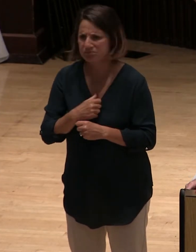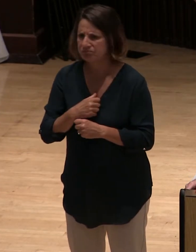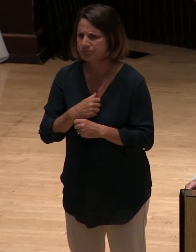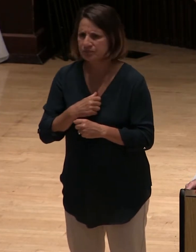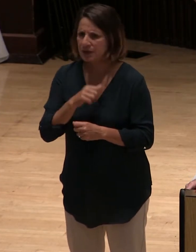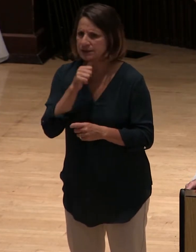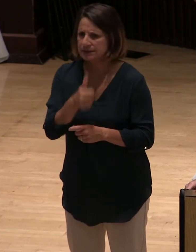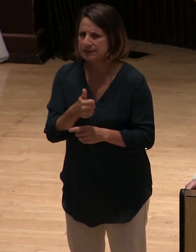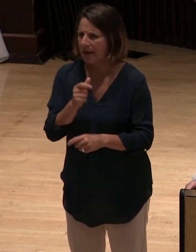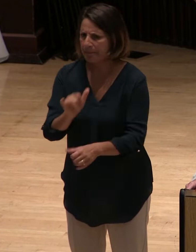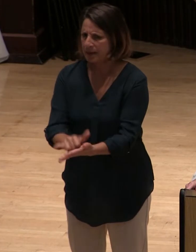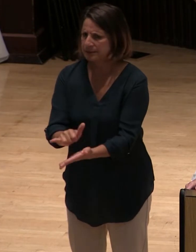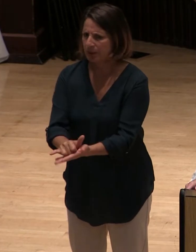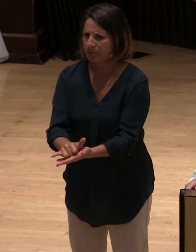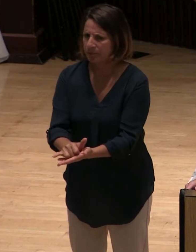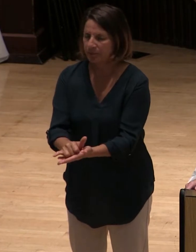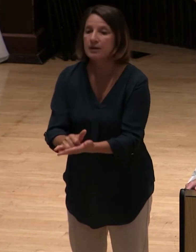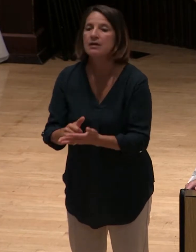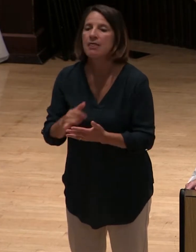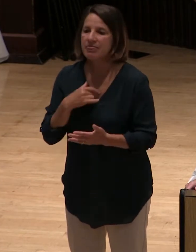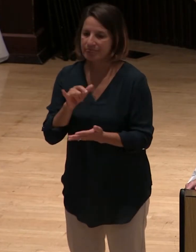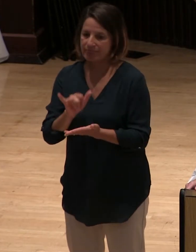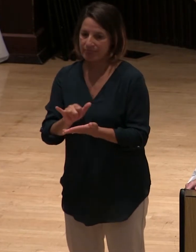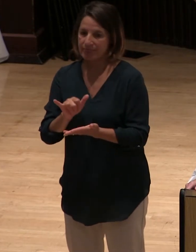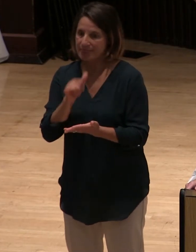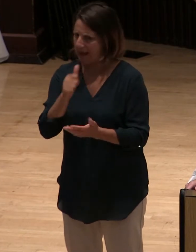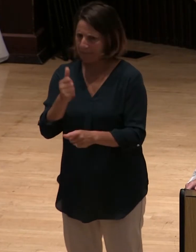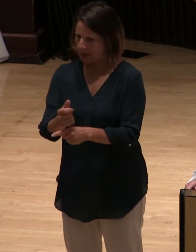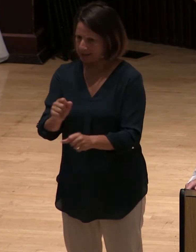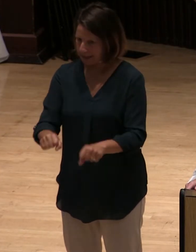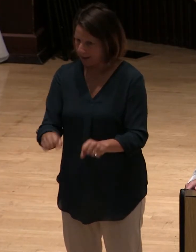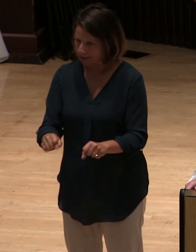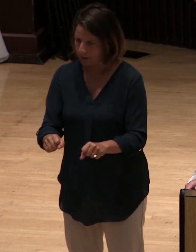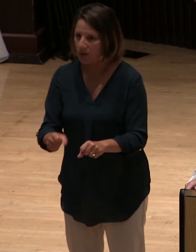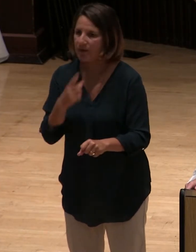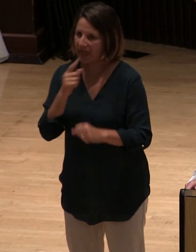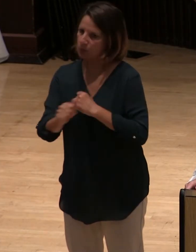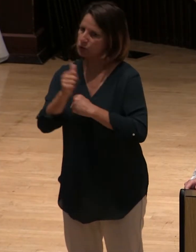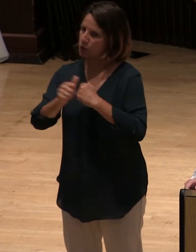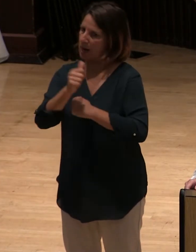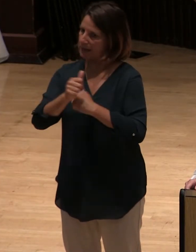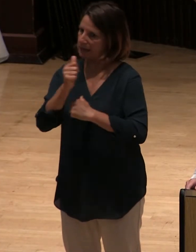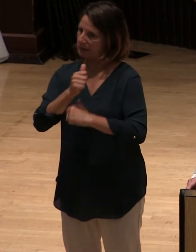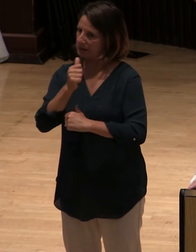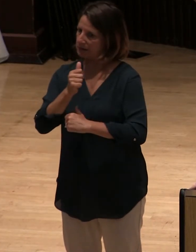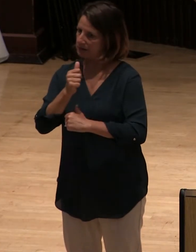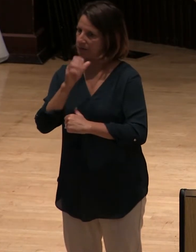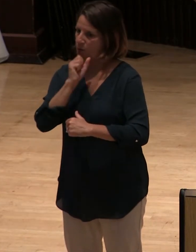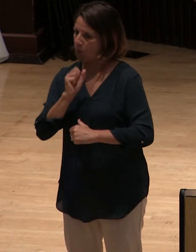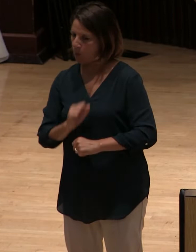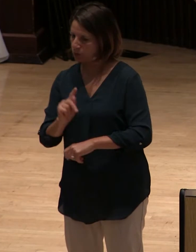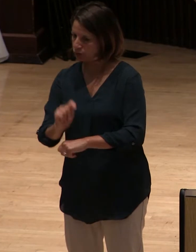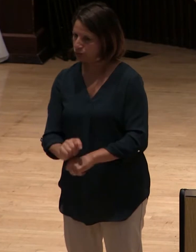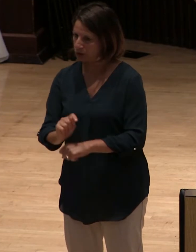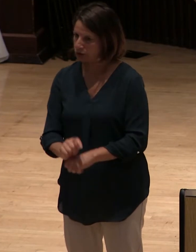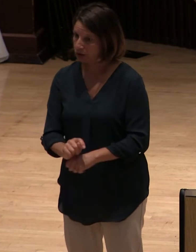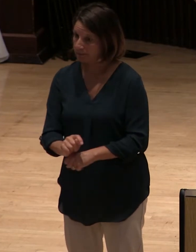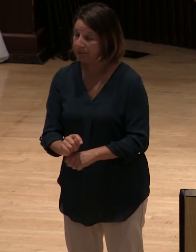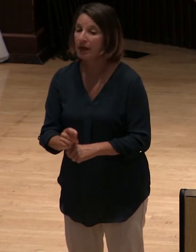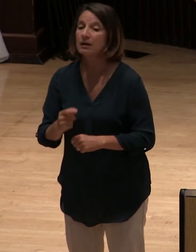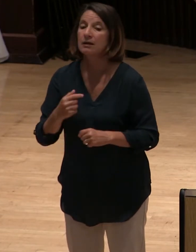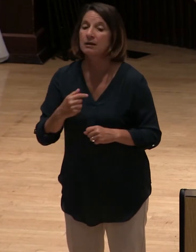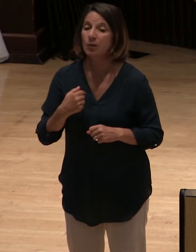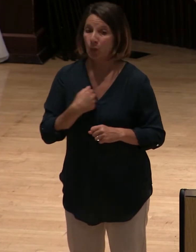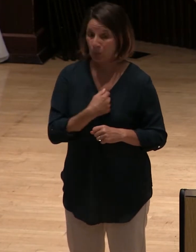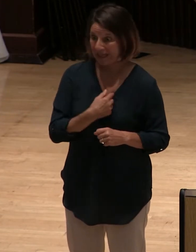threat to the way that things had always been. And so we who had housed the homeless found ourselves to be